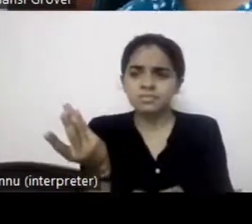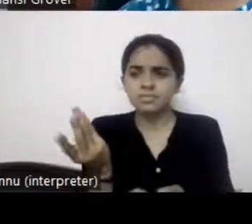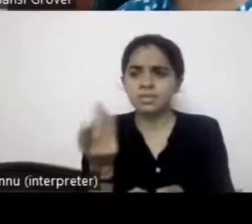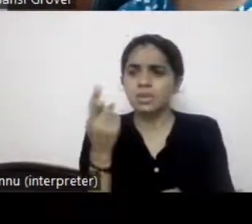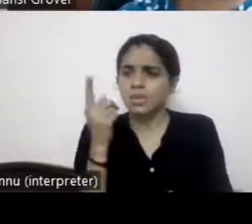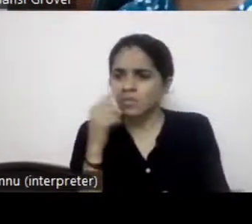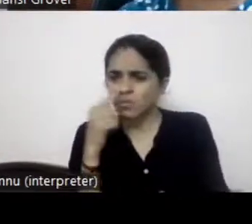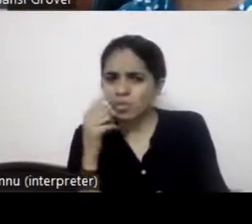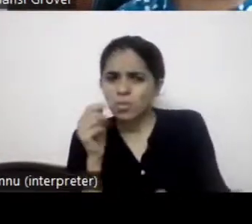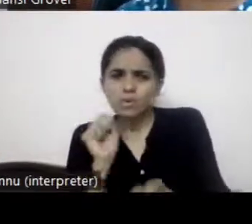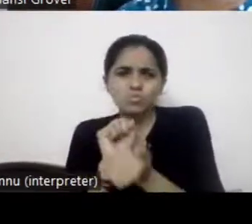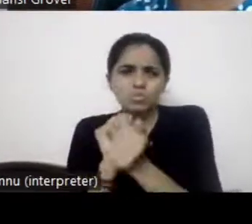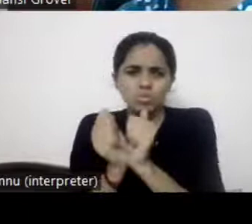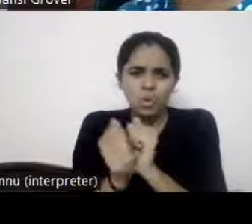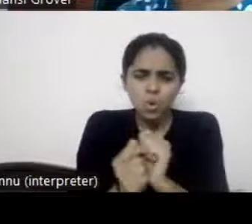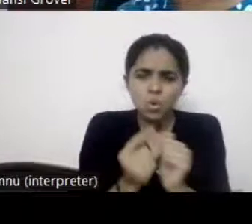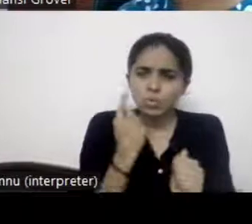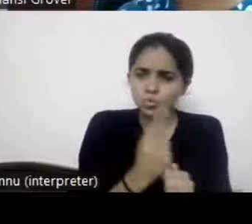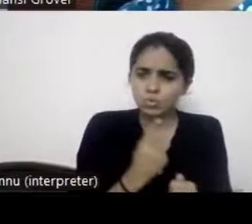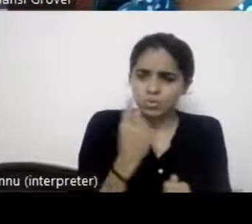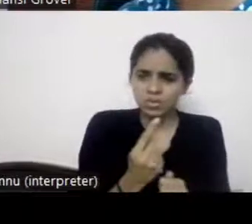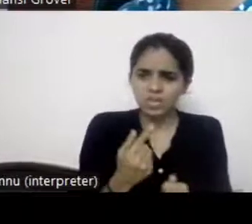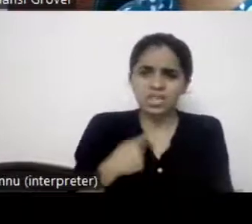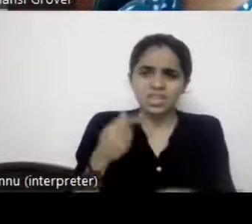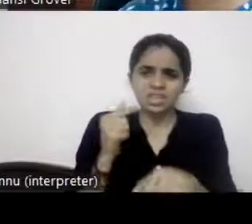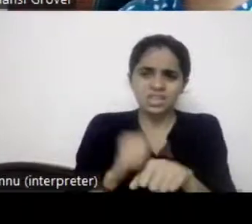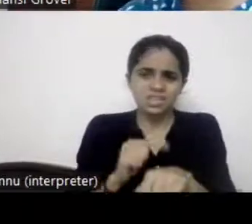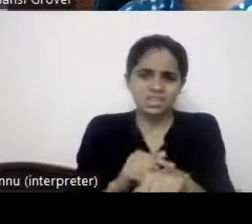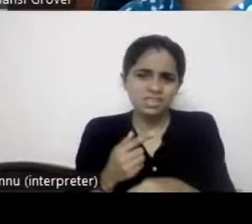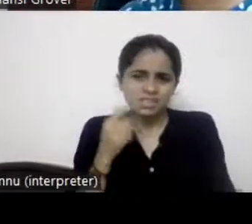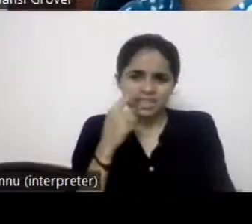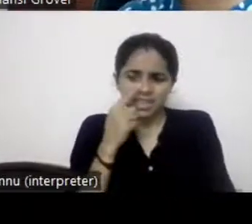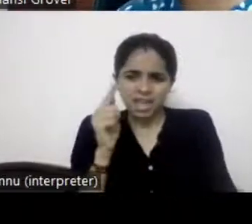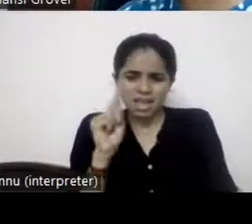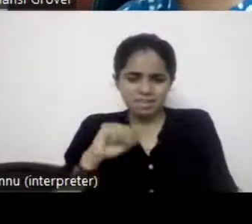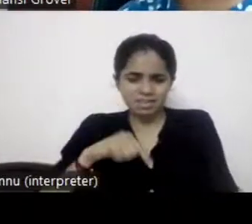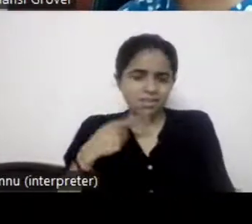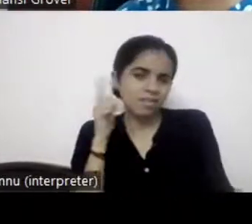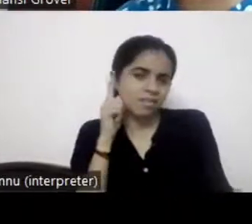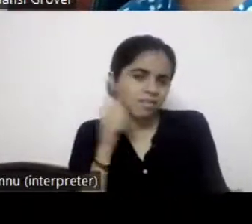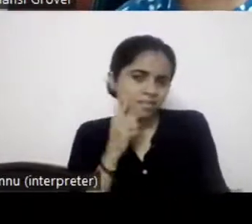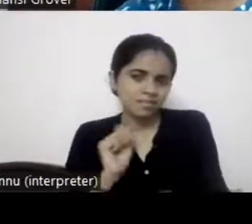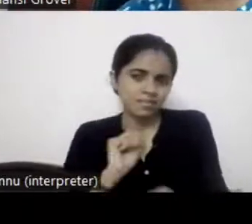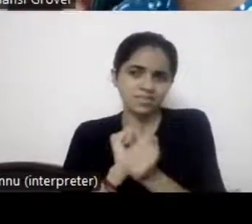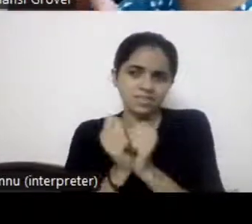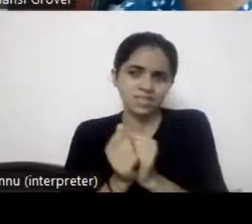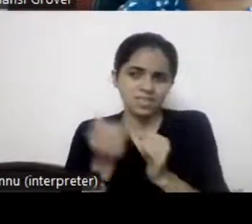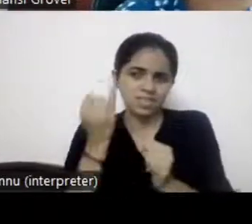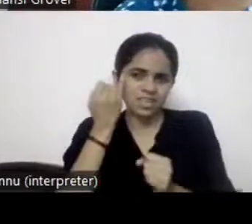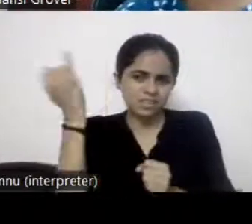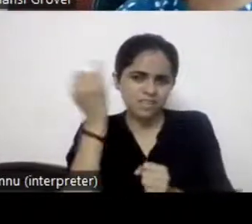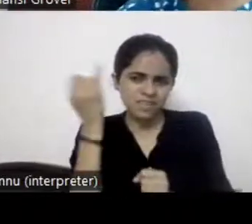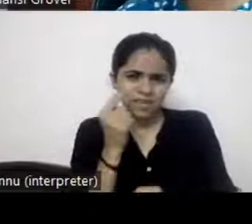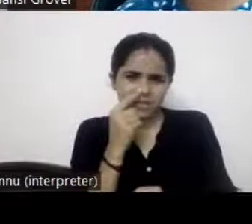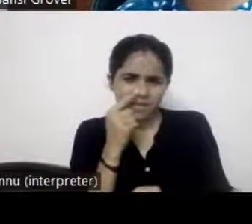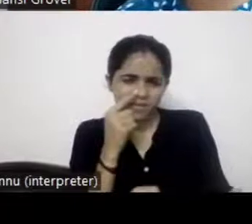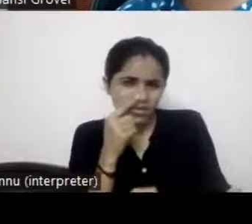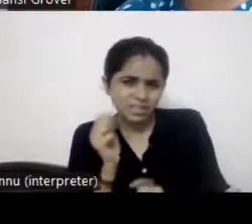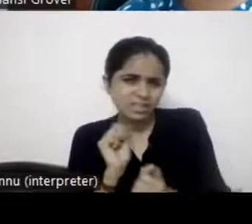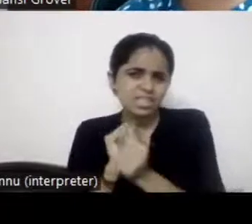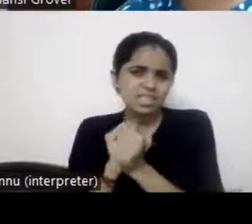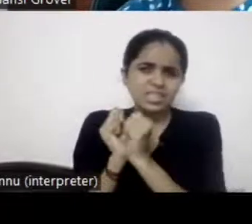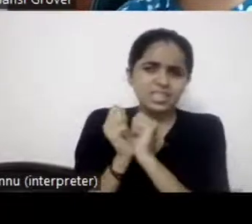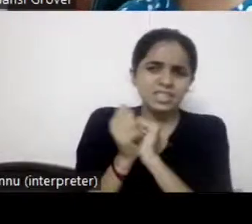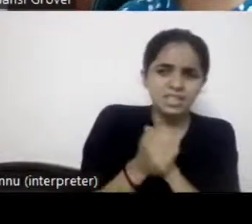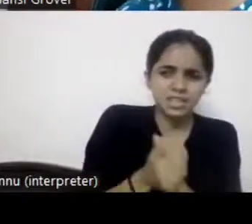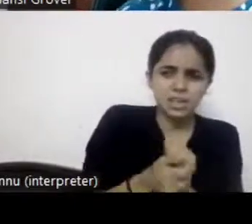that changes the moment there's a girl who is deaf? So this idea of femininity changes when there